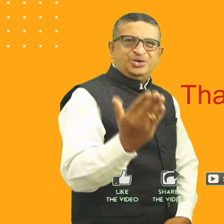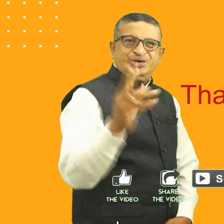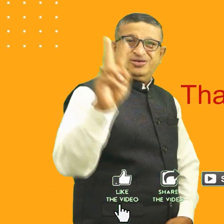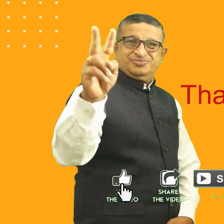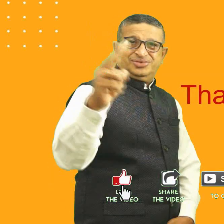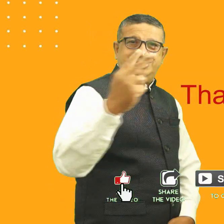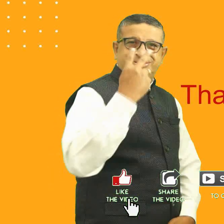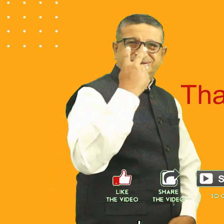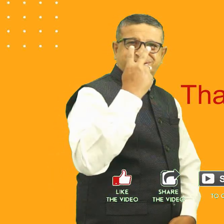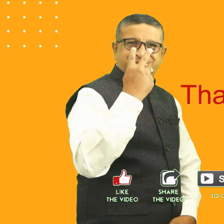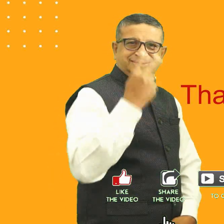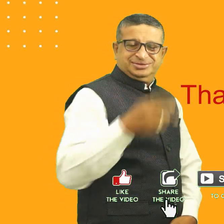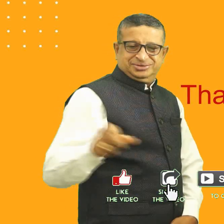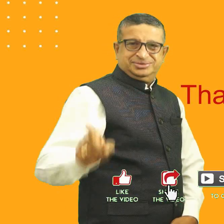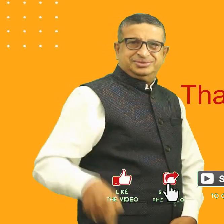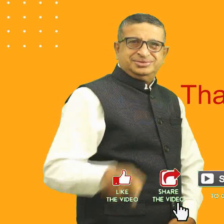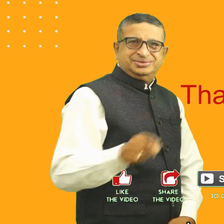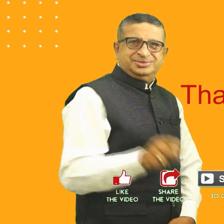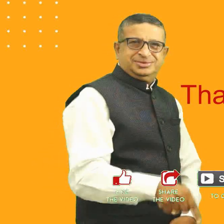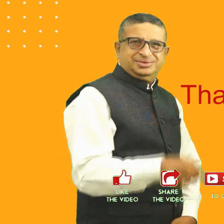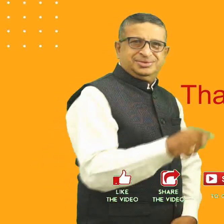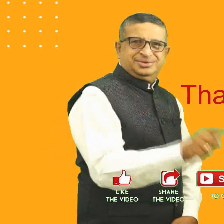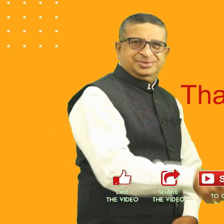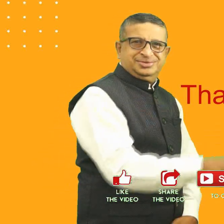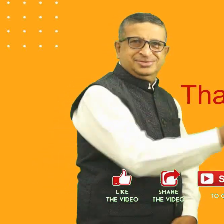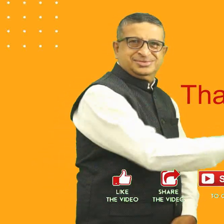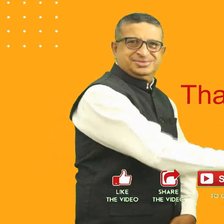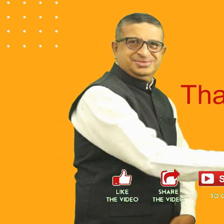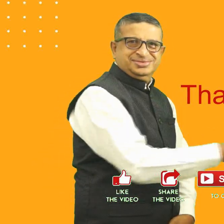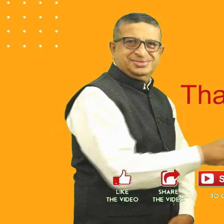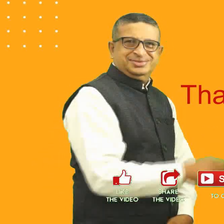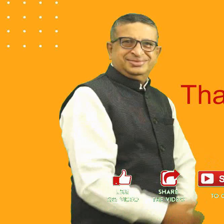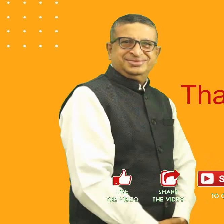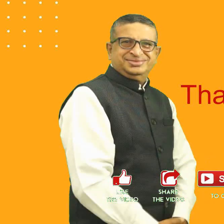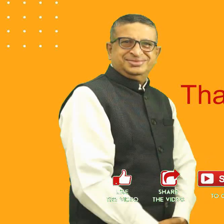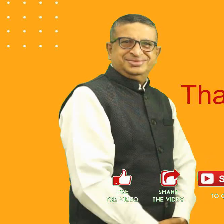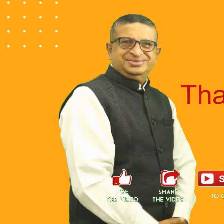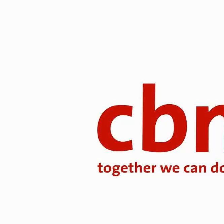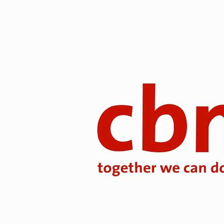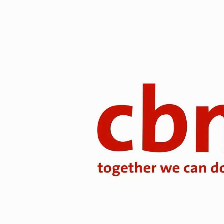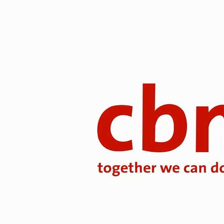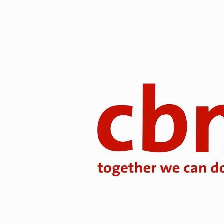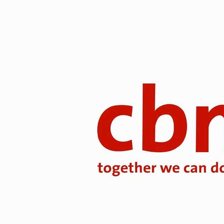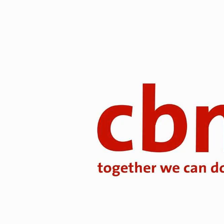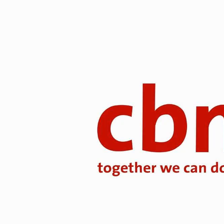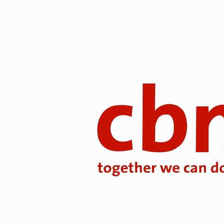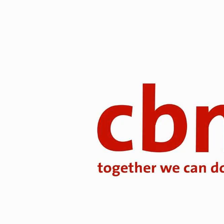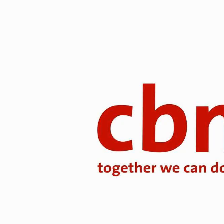Like, share, subscribe, and get notification.